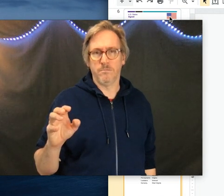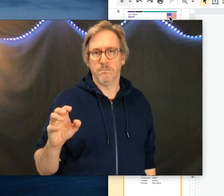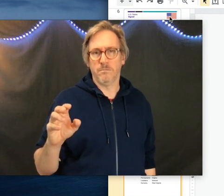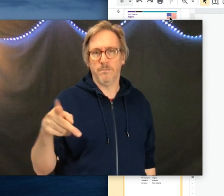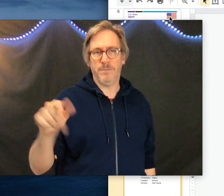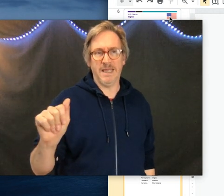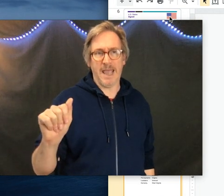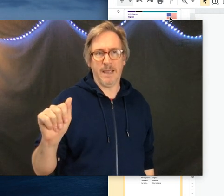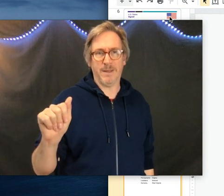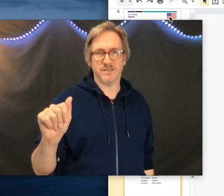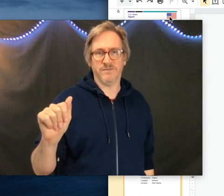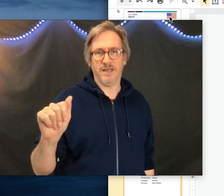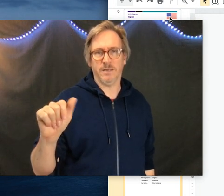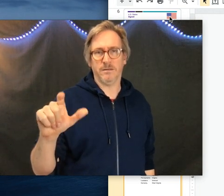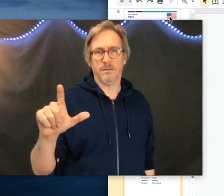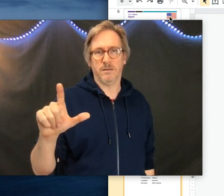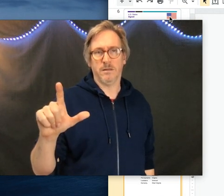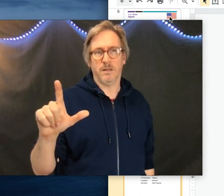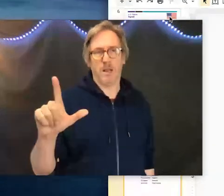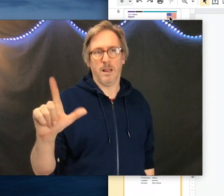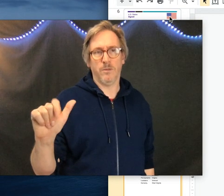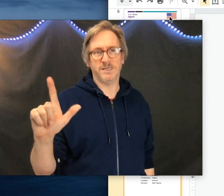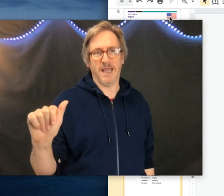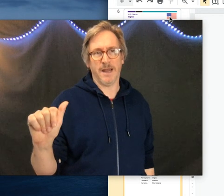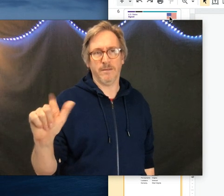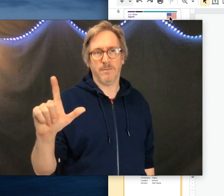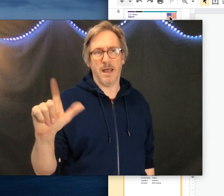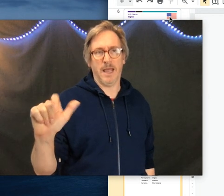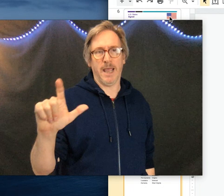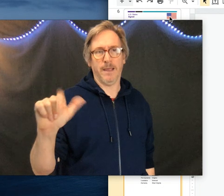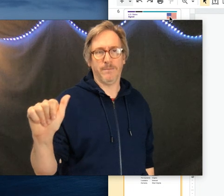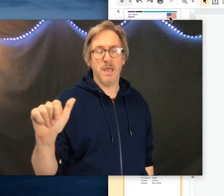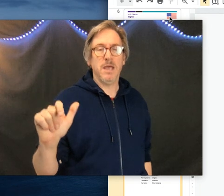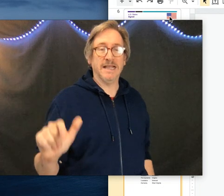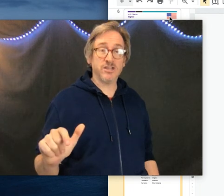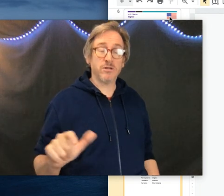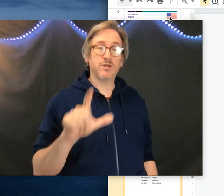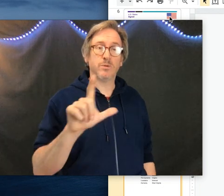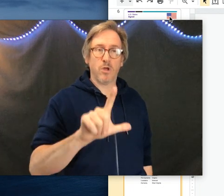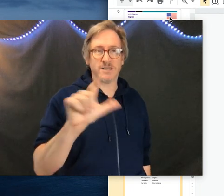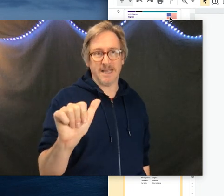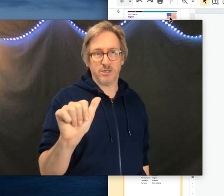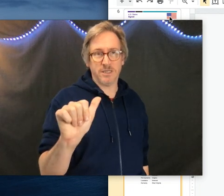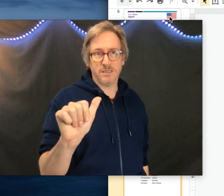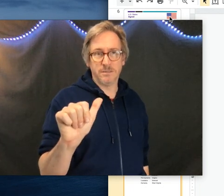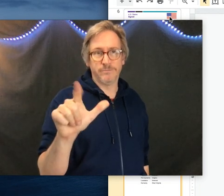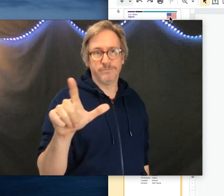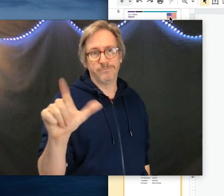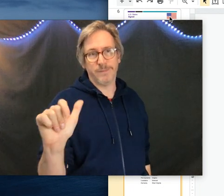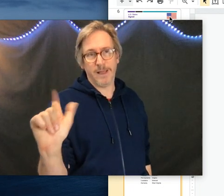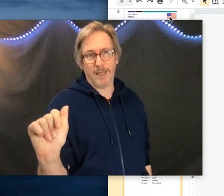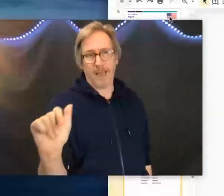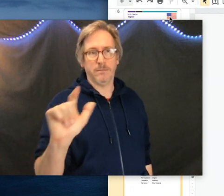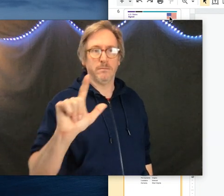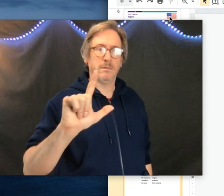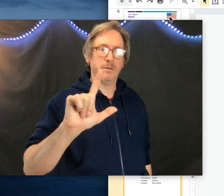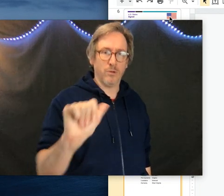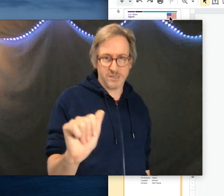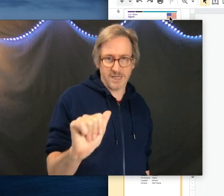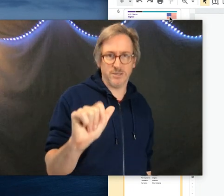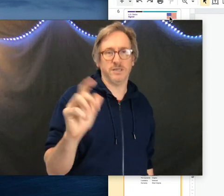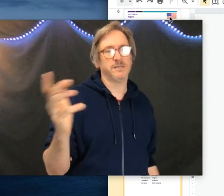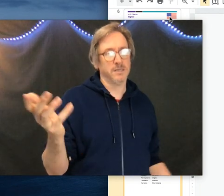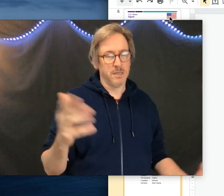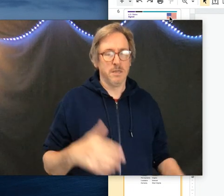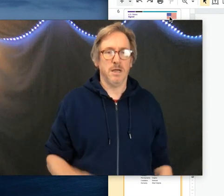PA, Pennsylvania, Louisiana, LA. It's also Los Angeles, LA,